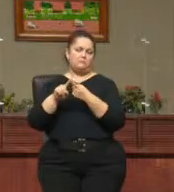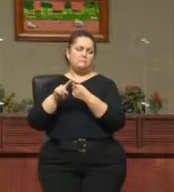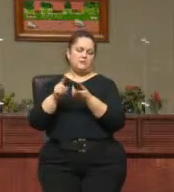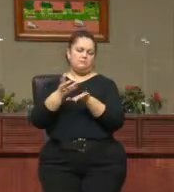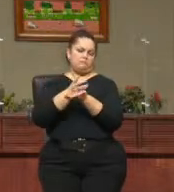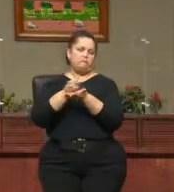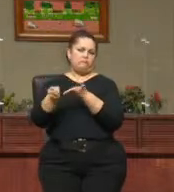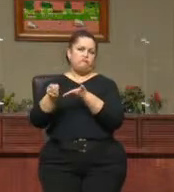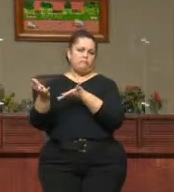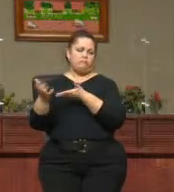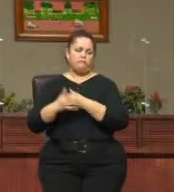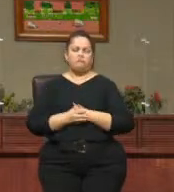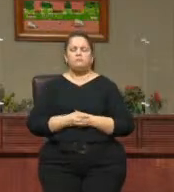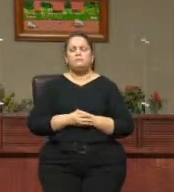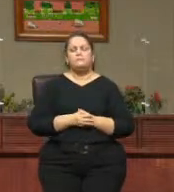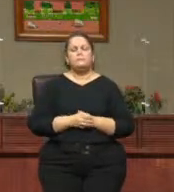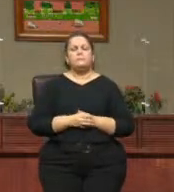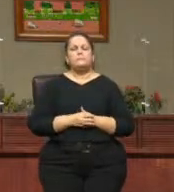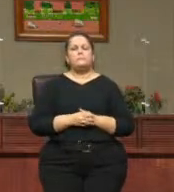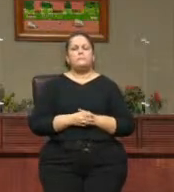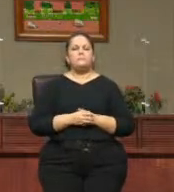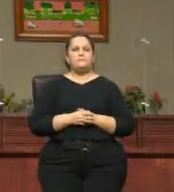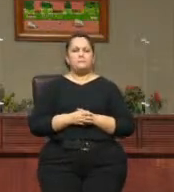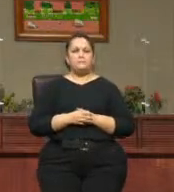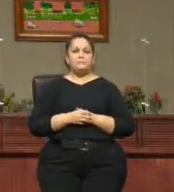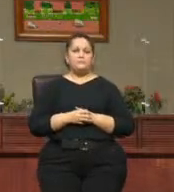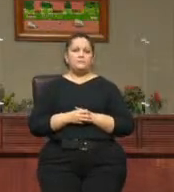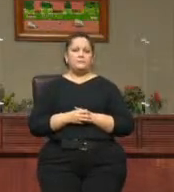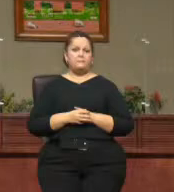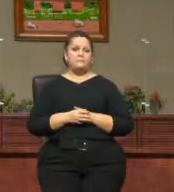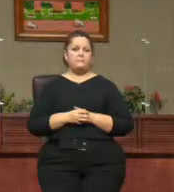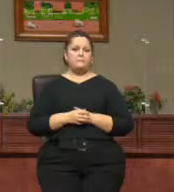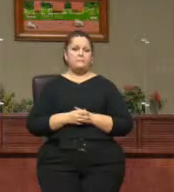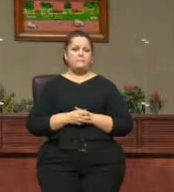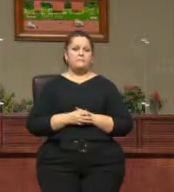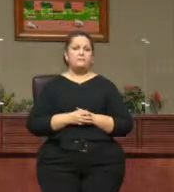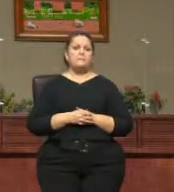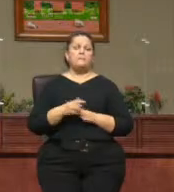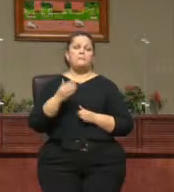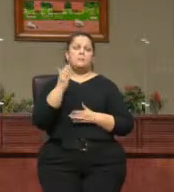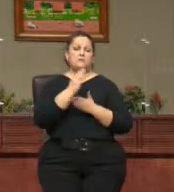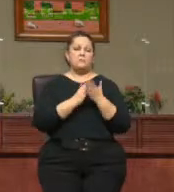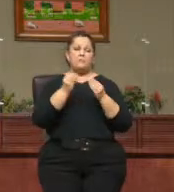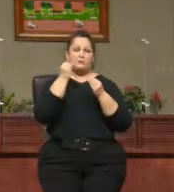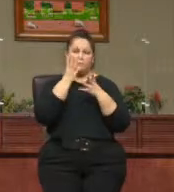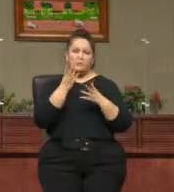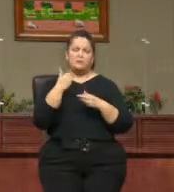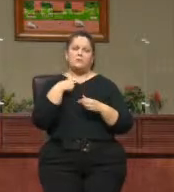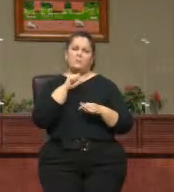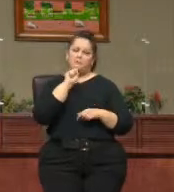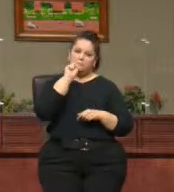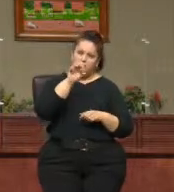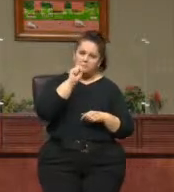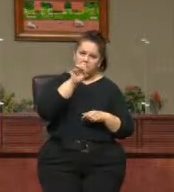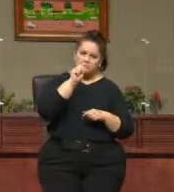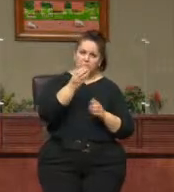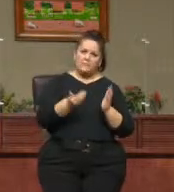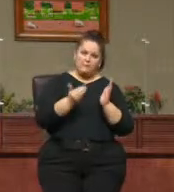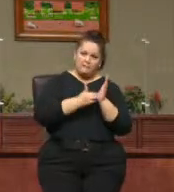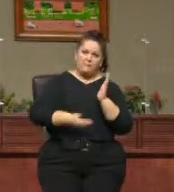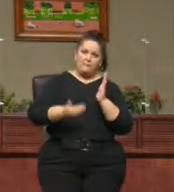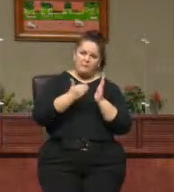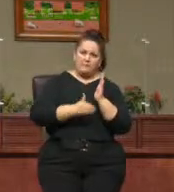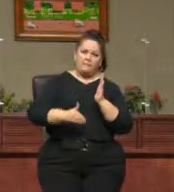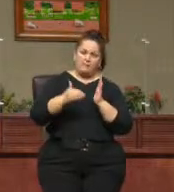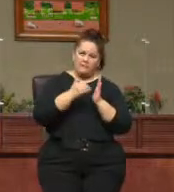out. I will admit that we deliberately repeat some of the information that we have previously shared because